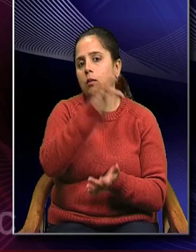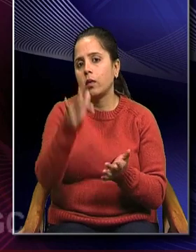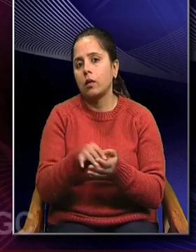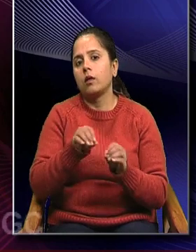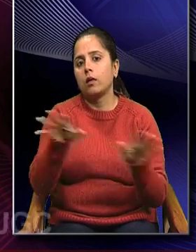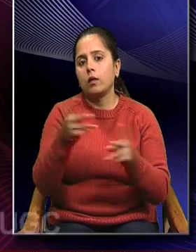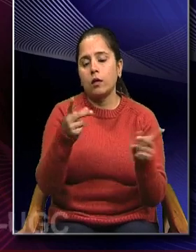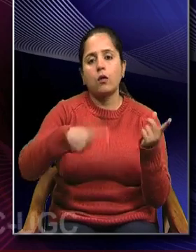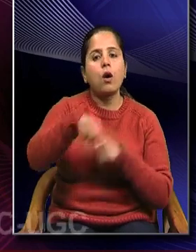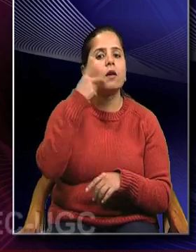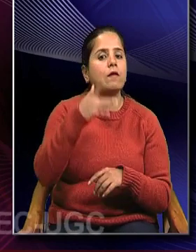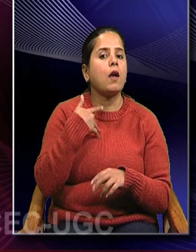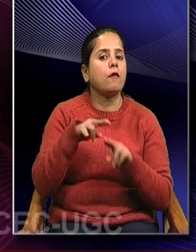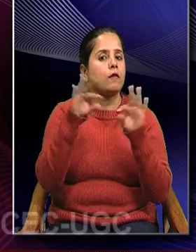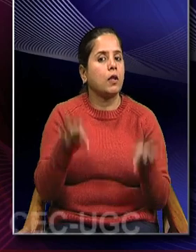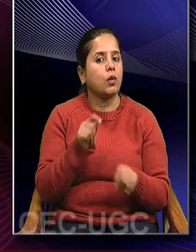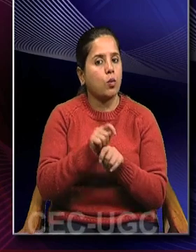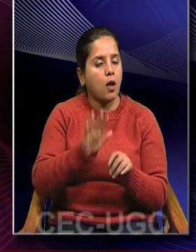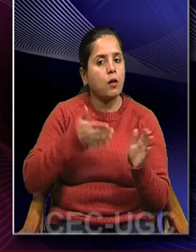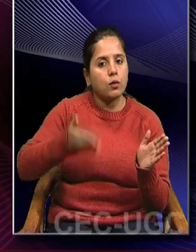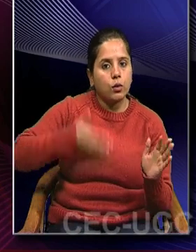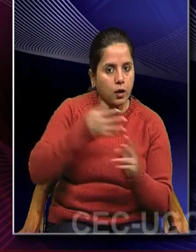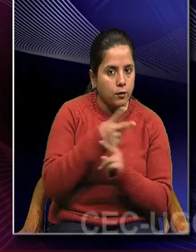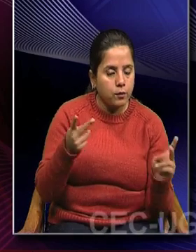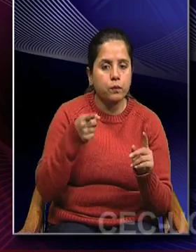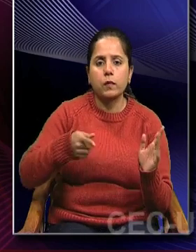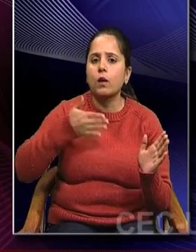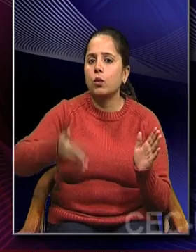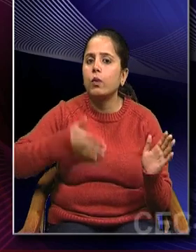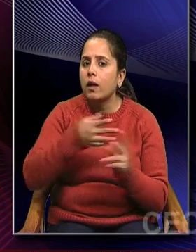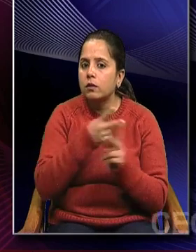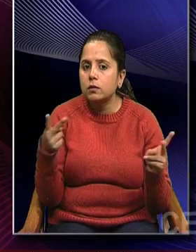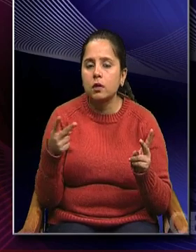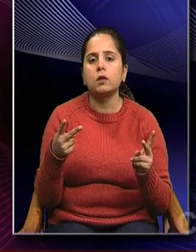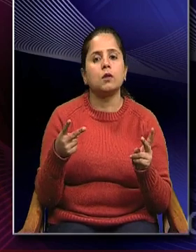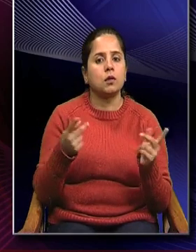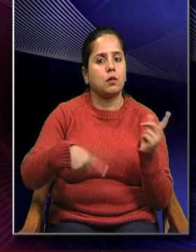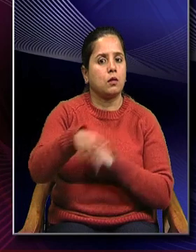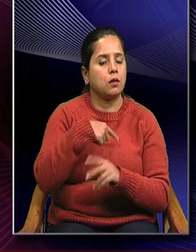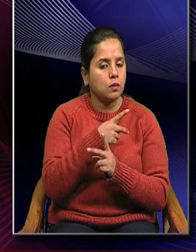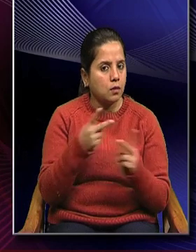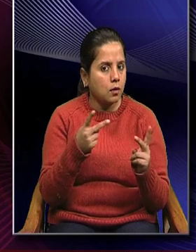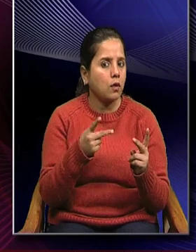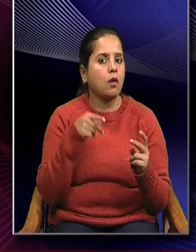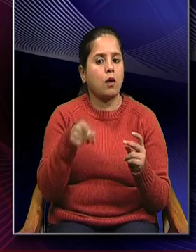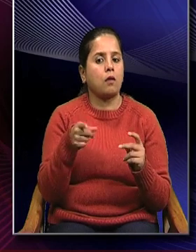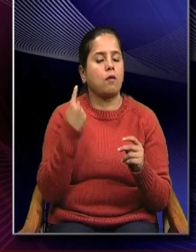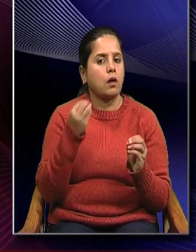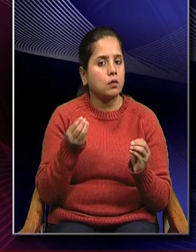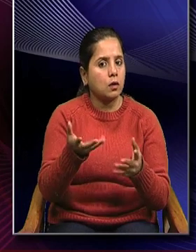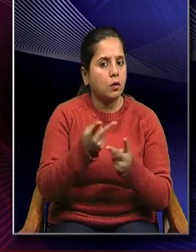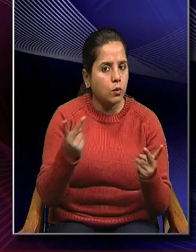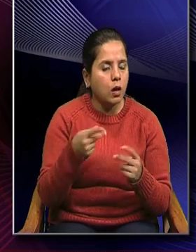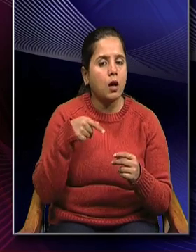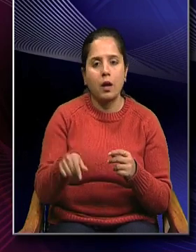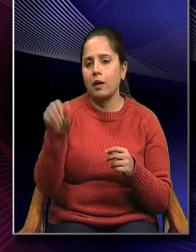this we see in the framework of the railways as well, that how railways, when they were initiated, especially